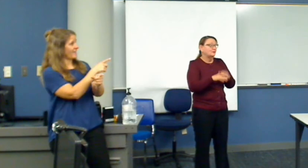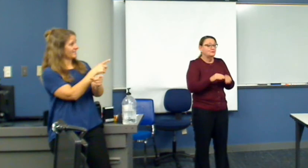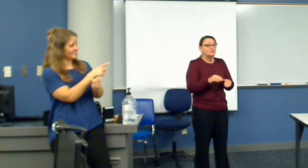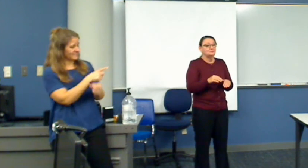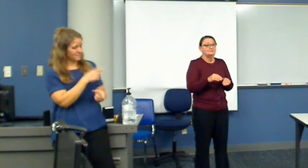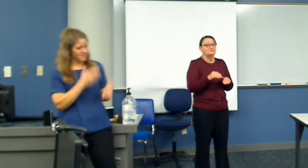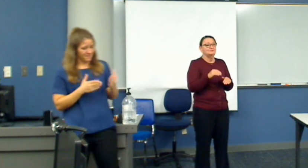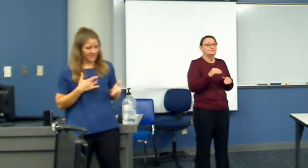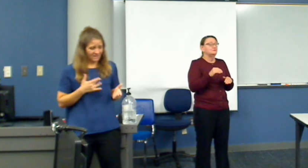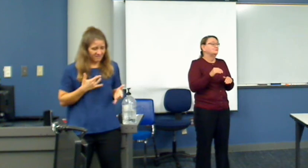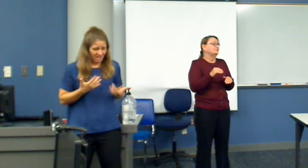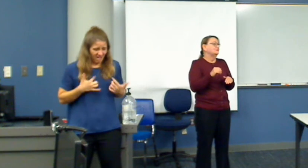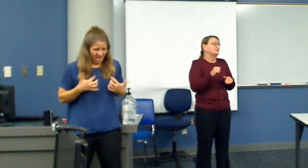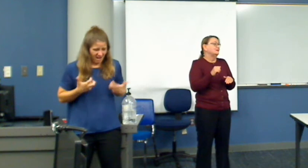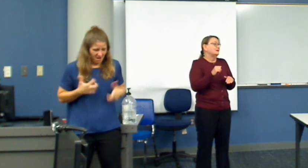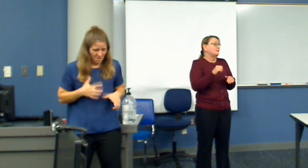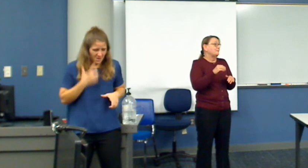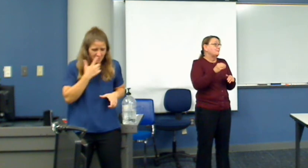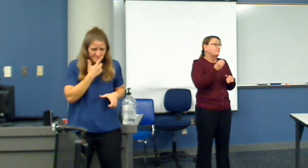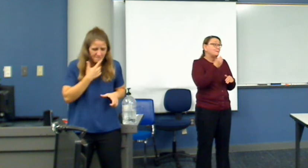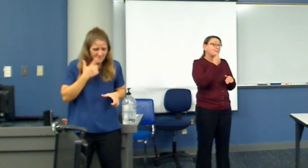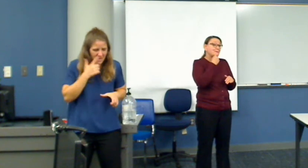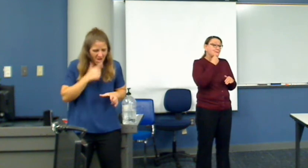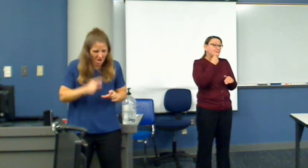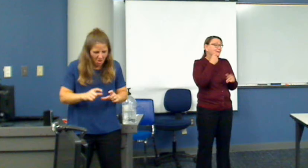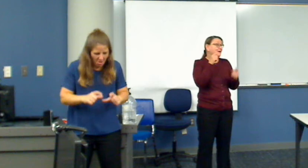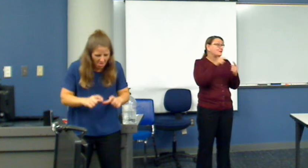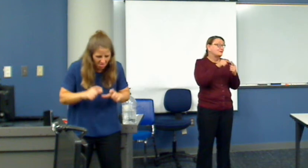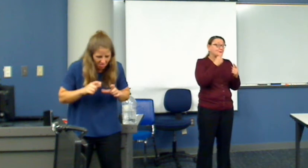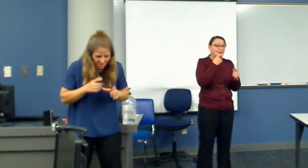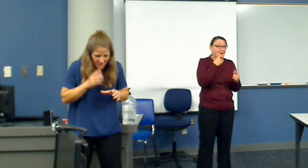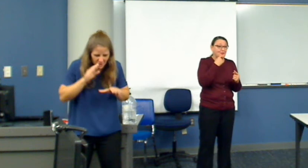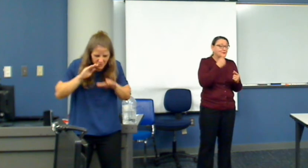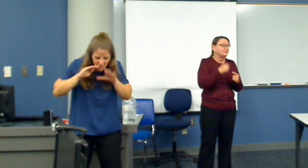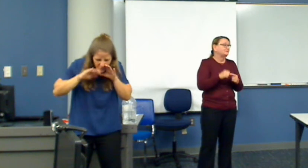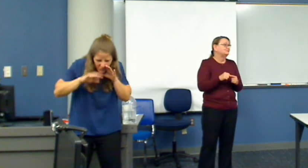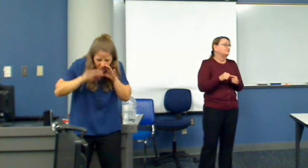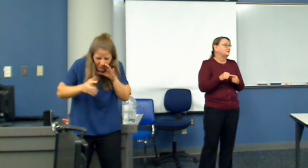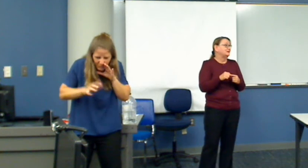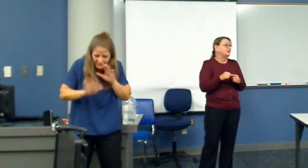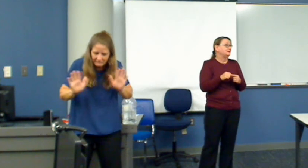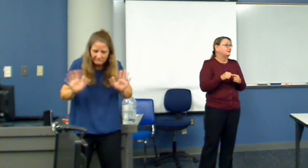question. Yes, there is an option you can just do chest compressions.